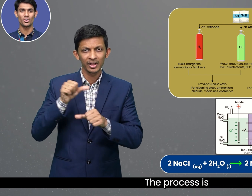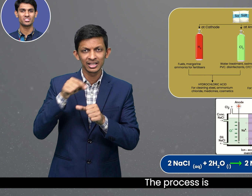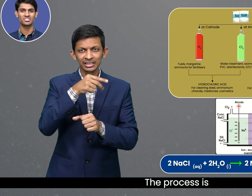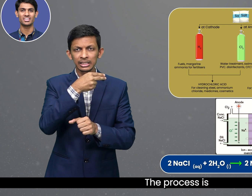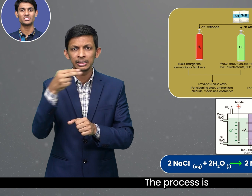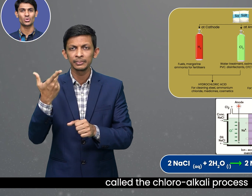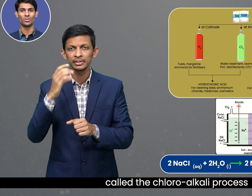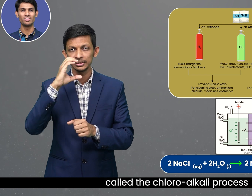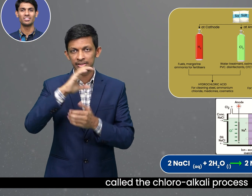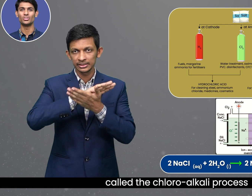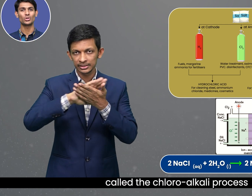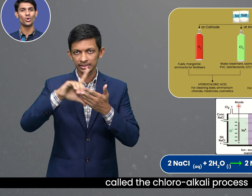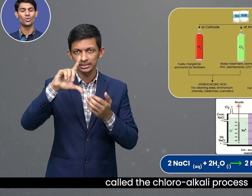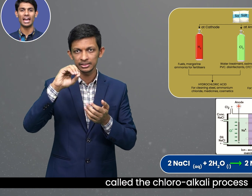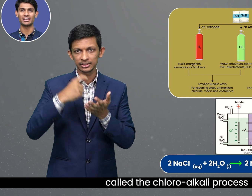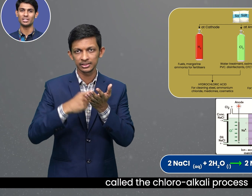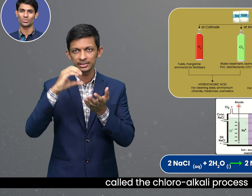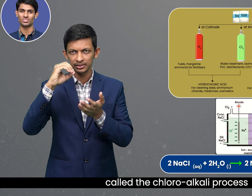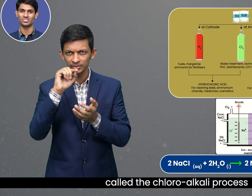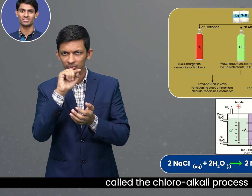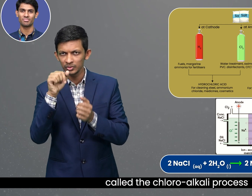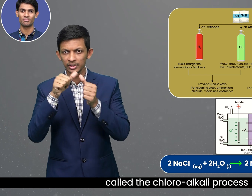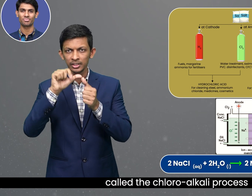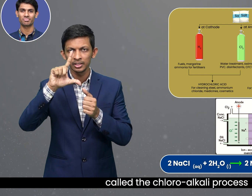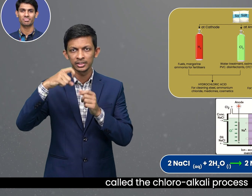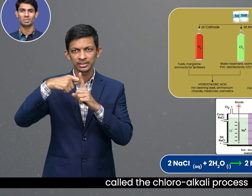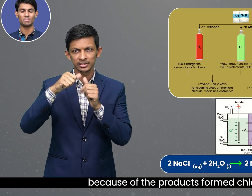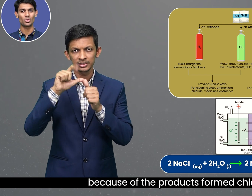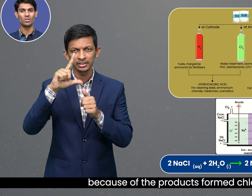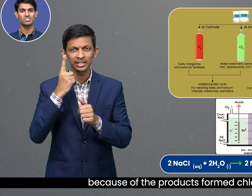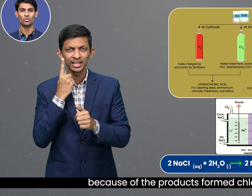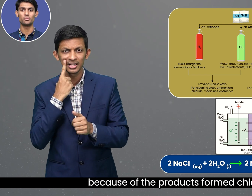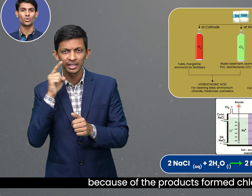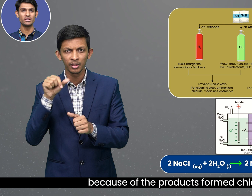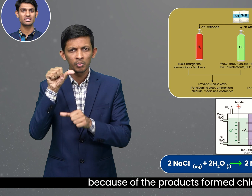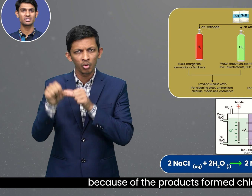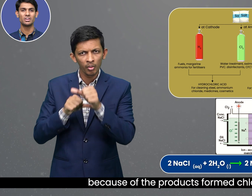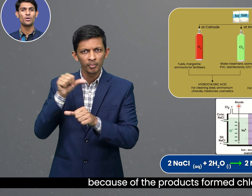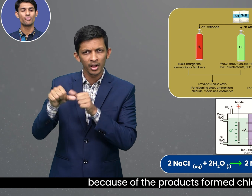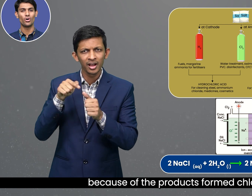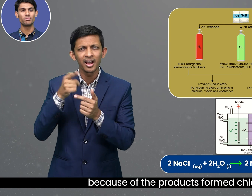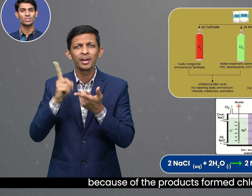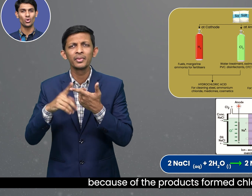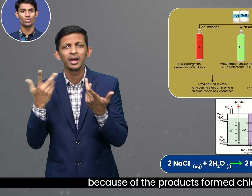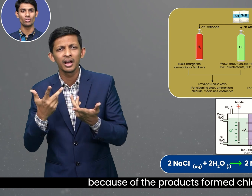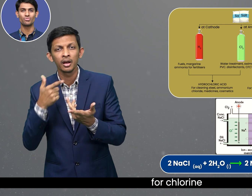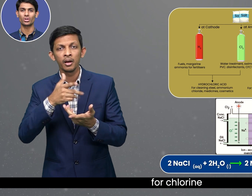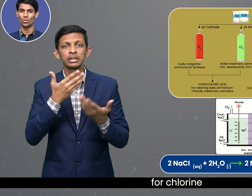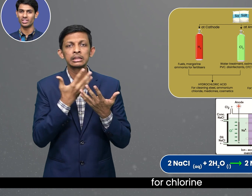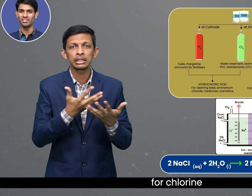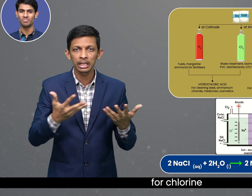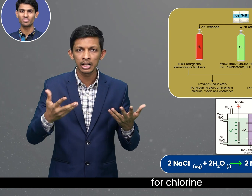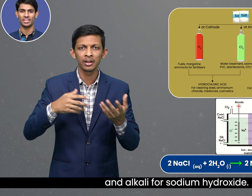And this process is called the chloroalkali process. Because of the products formed chloro